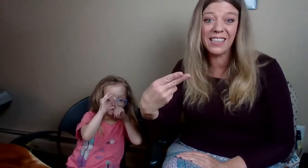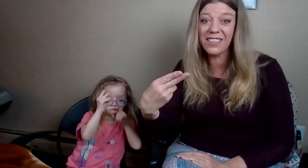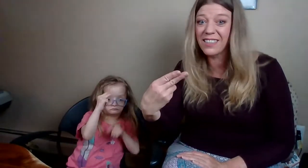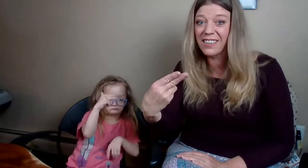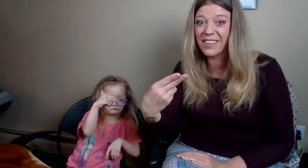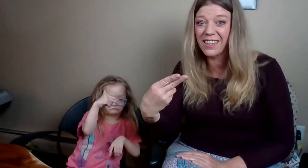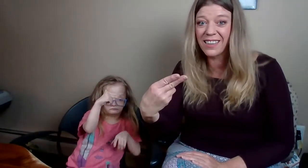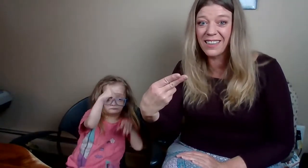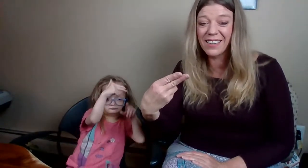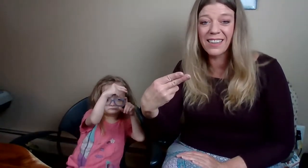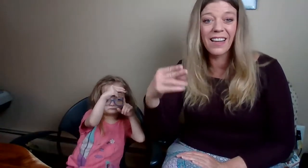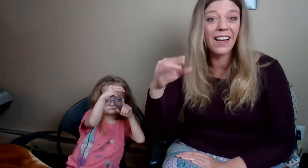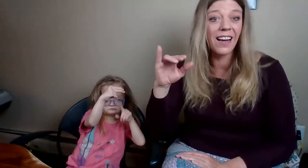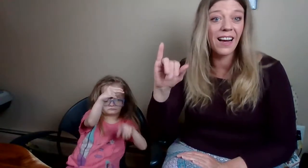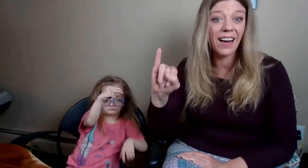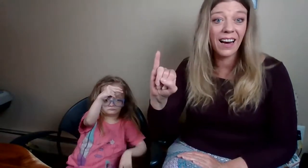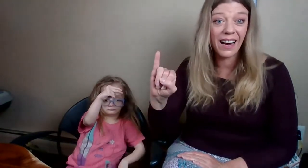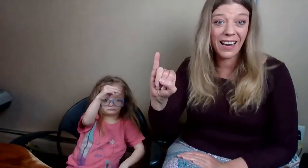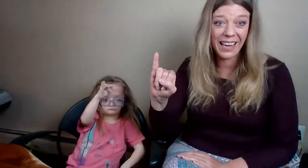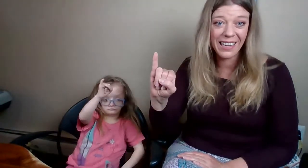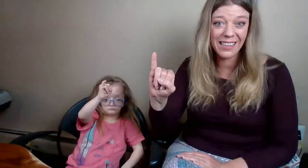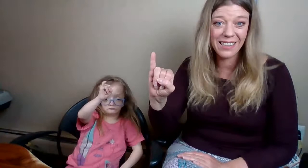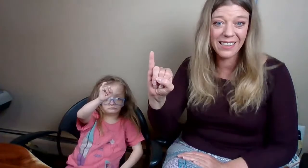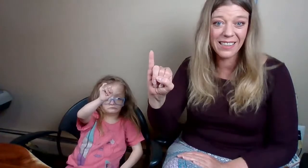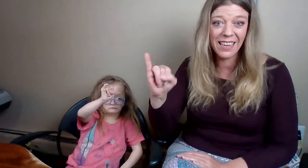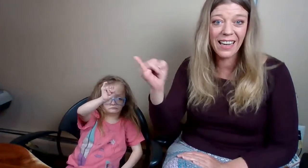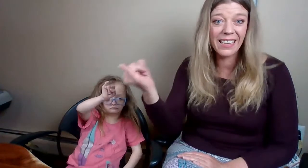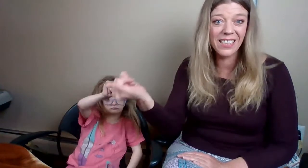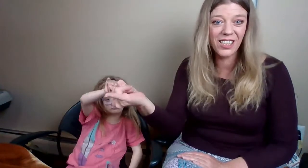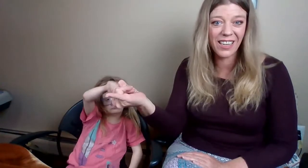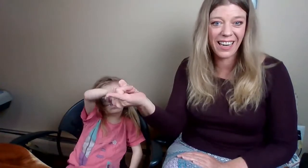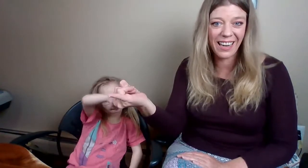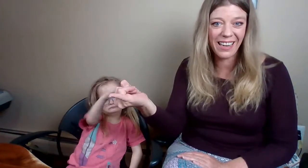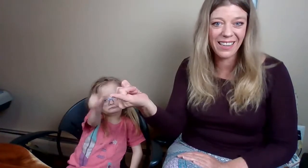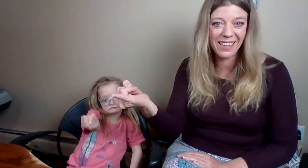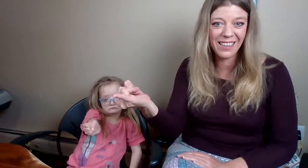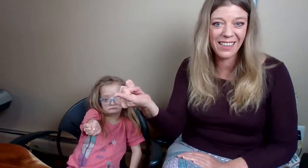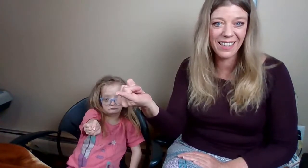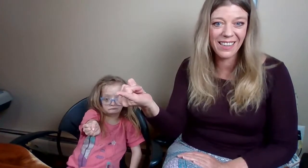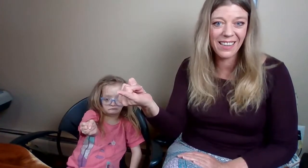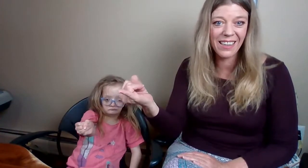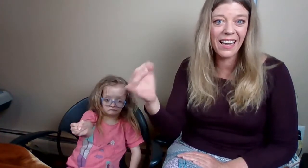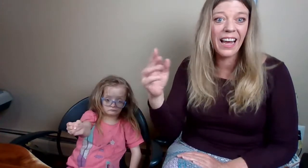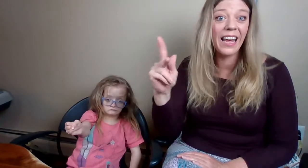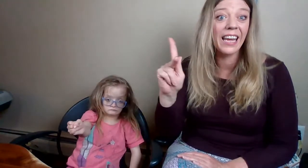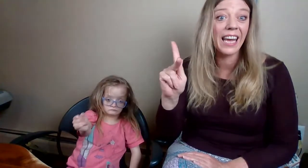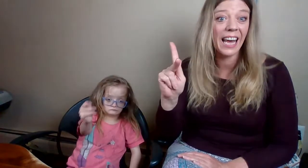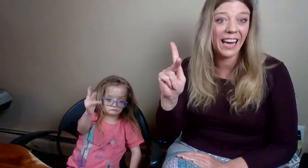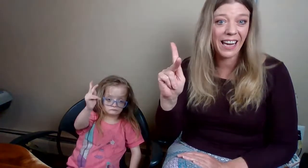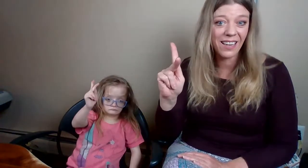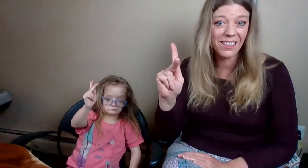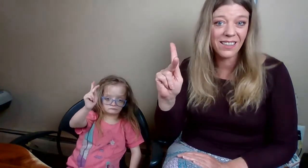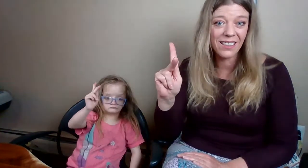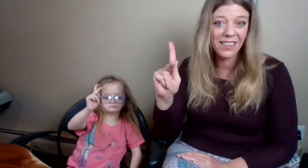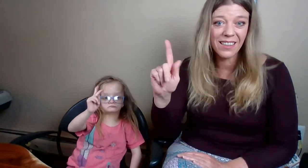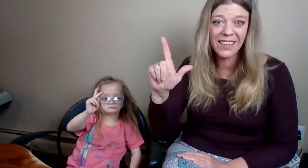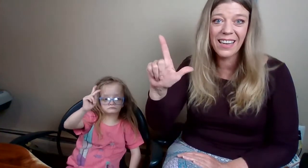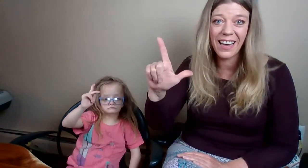H, mm, I, mm, J, mm, K, mm,